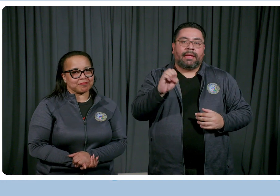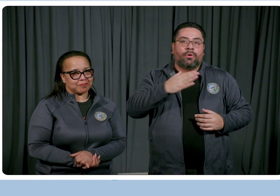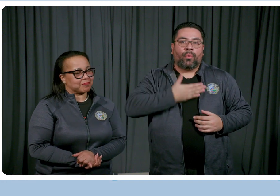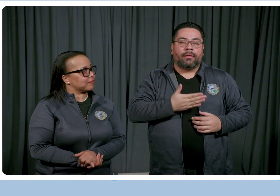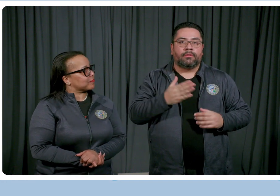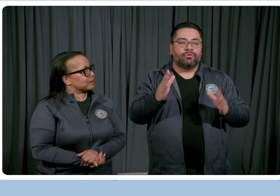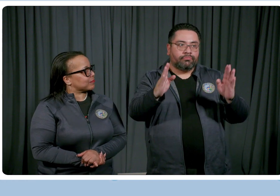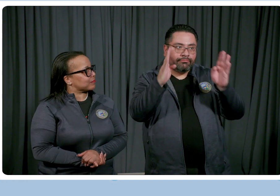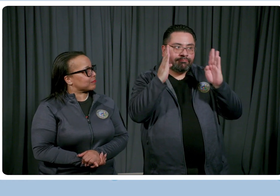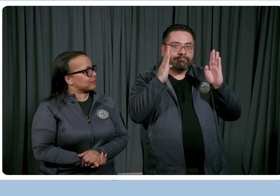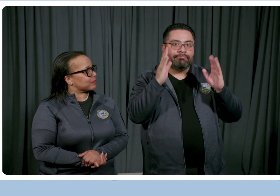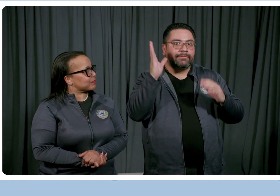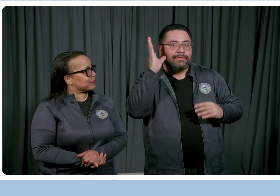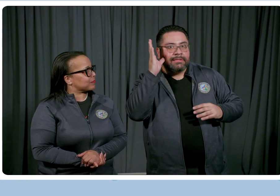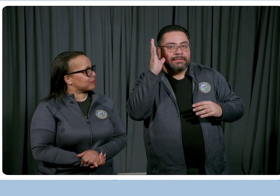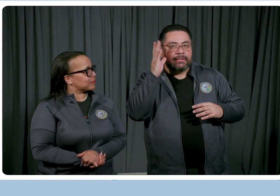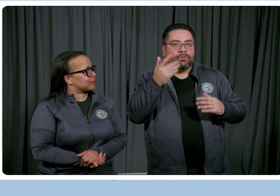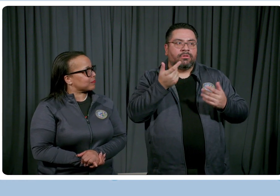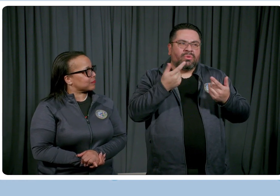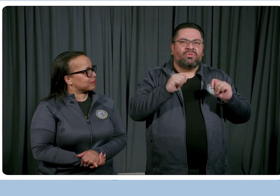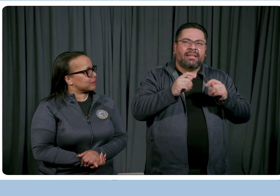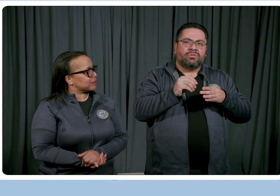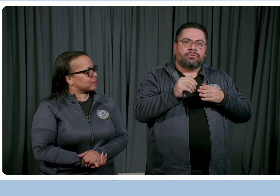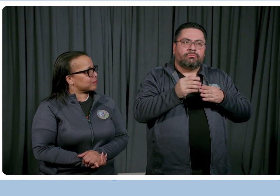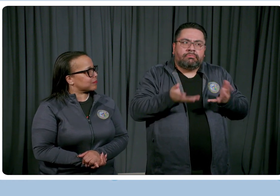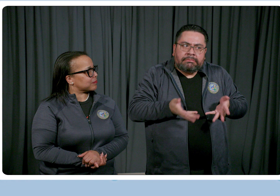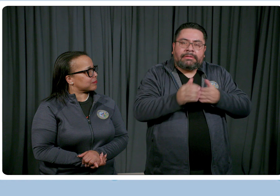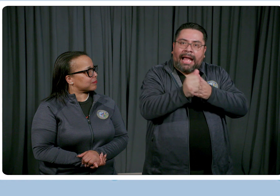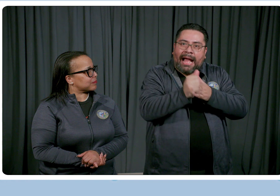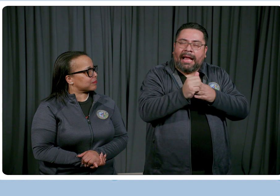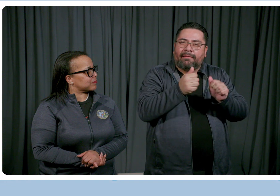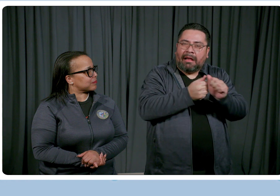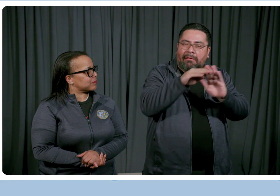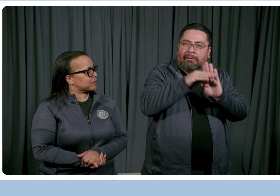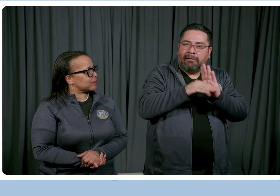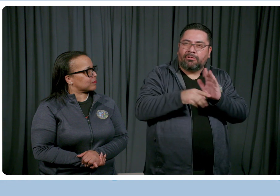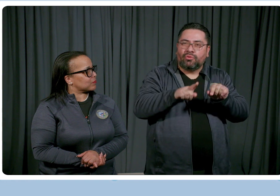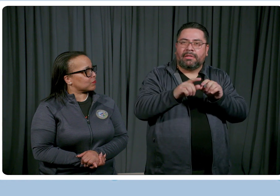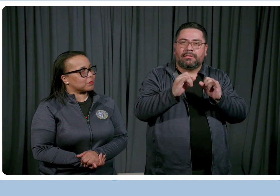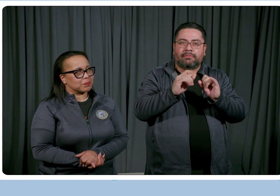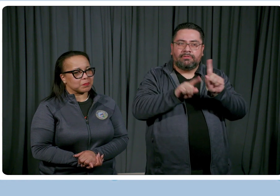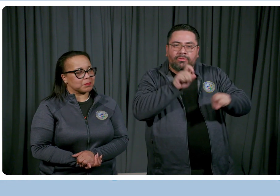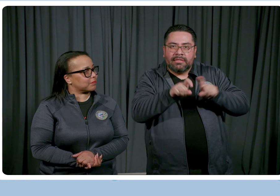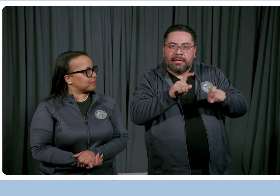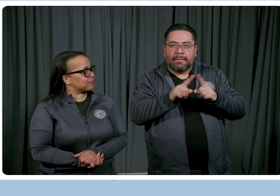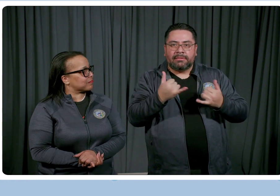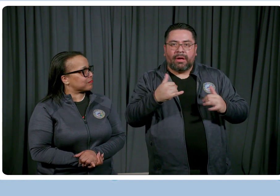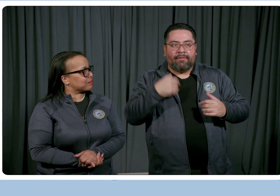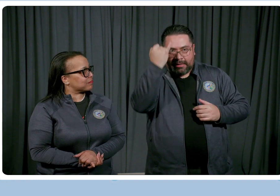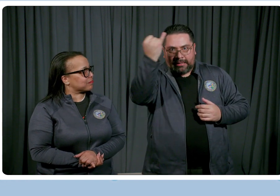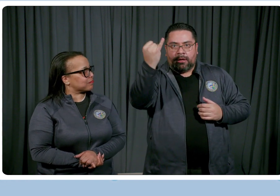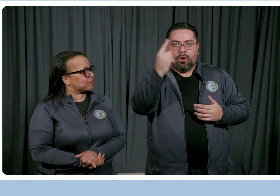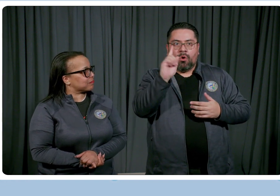being willing to listen as much as we're guiding the conversation through our intake questions and really getting a sense of where the client feels